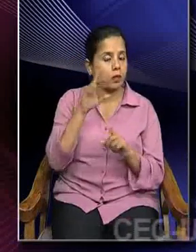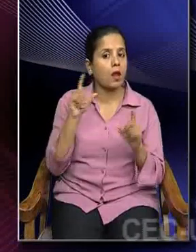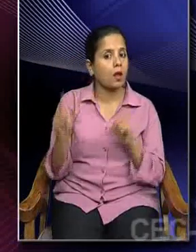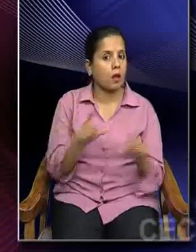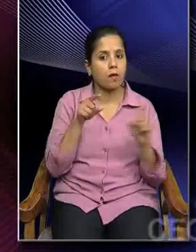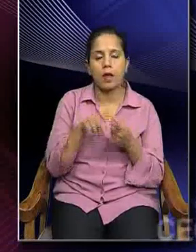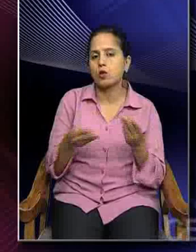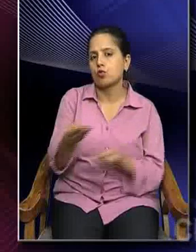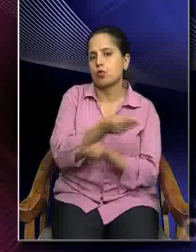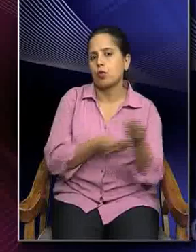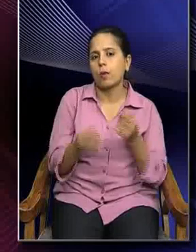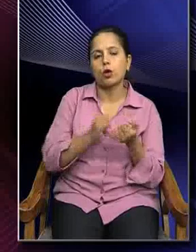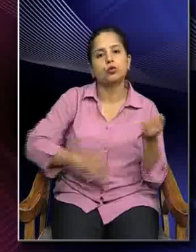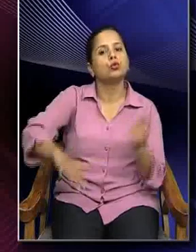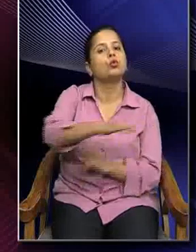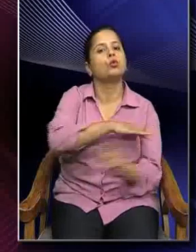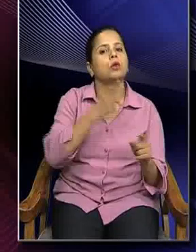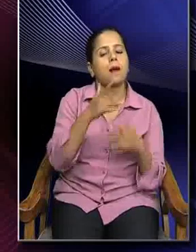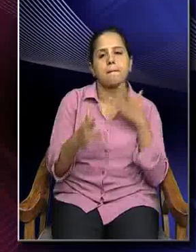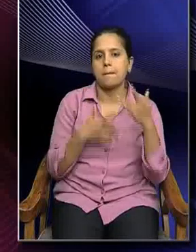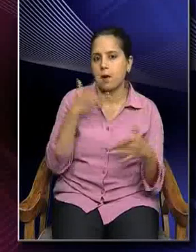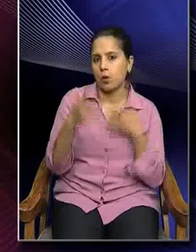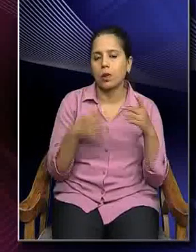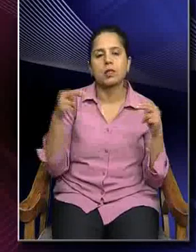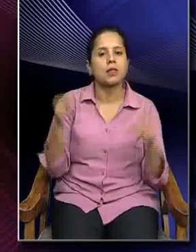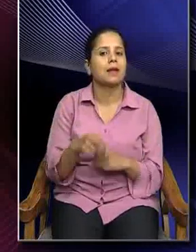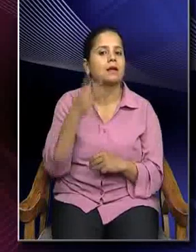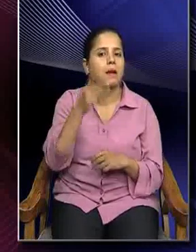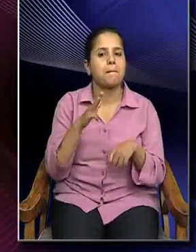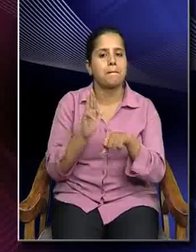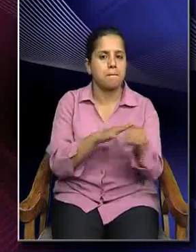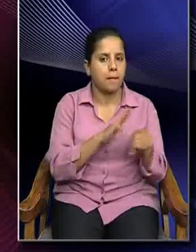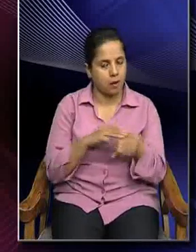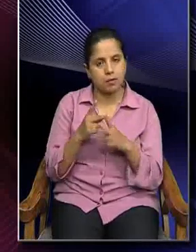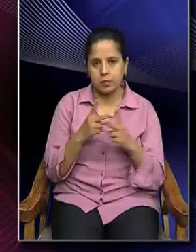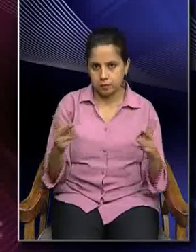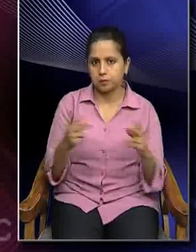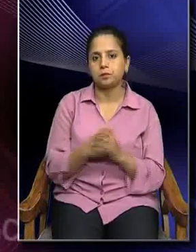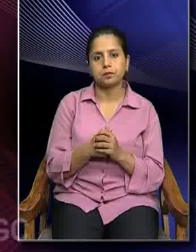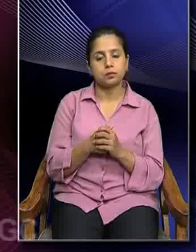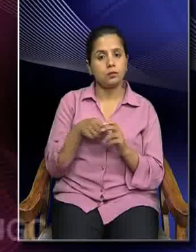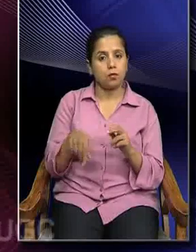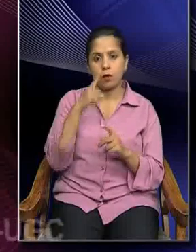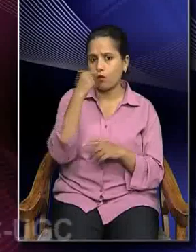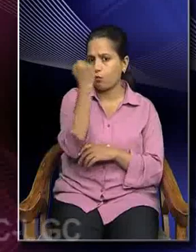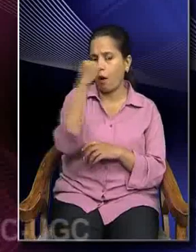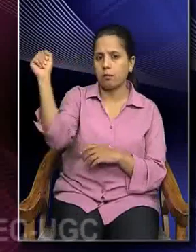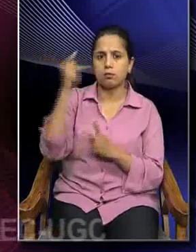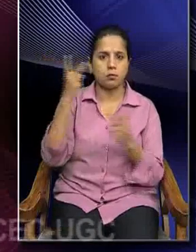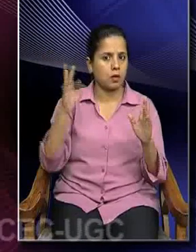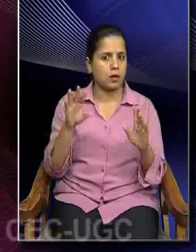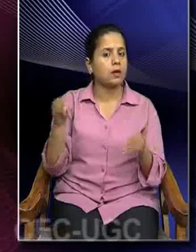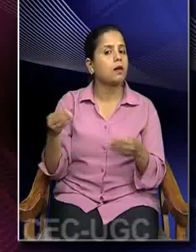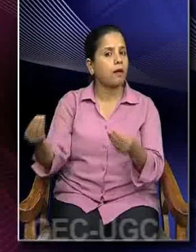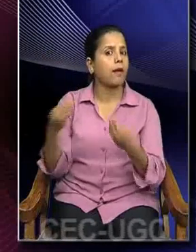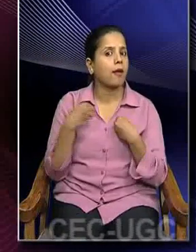the economic, social and emotional needs of the members. Feminists have kind of given